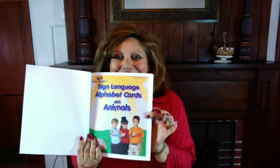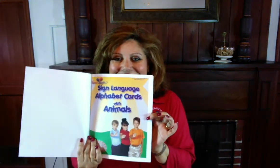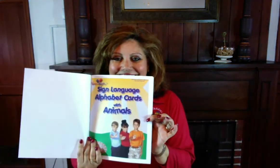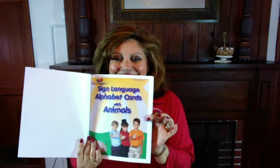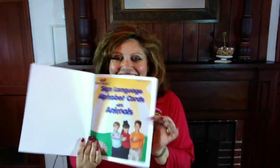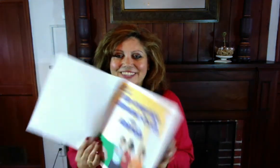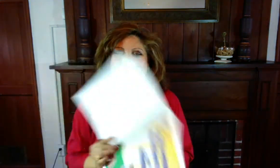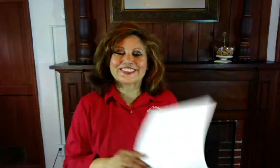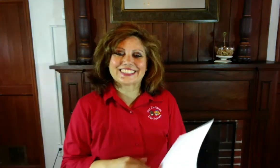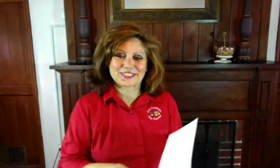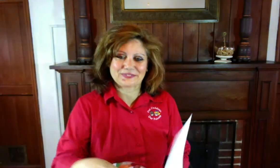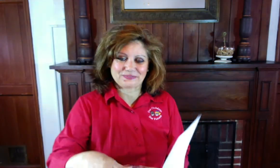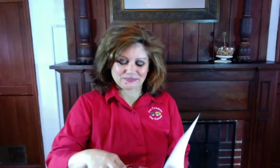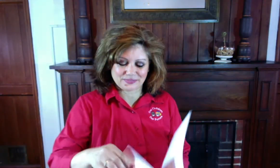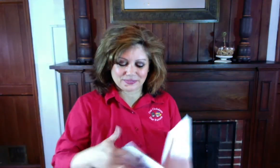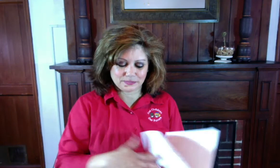ABC to animals.